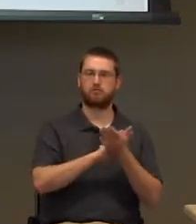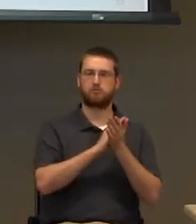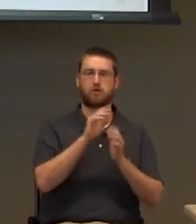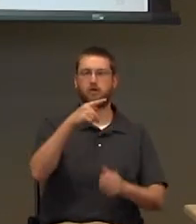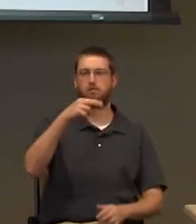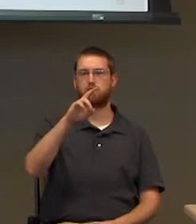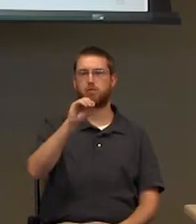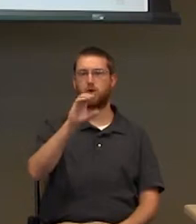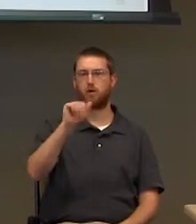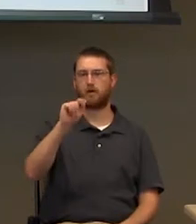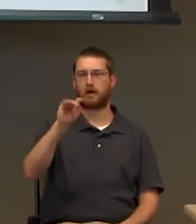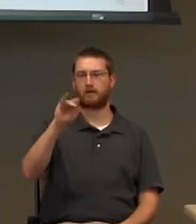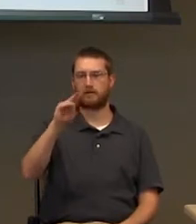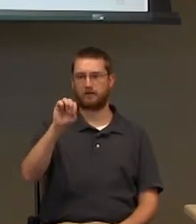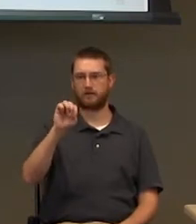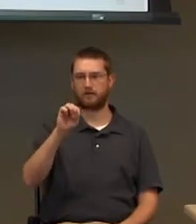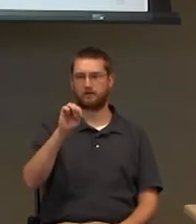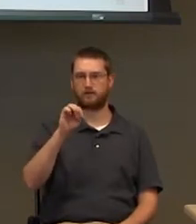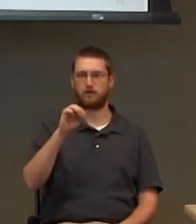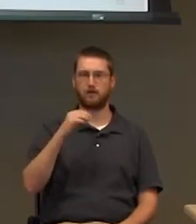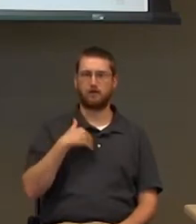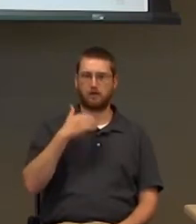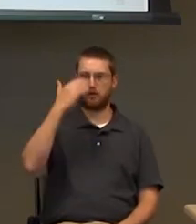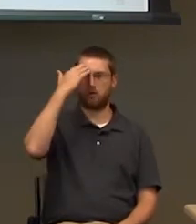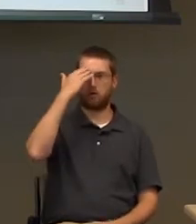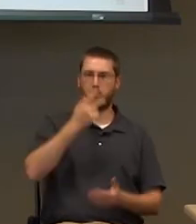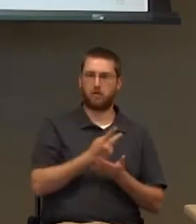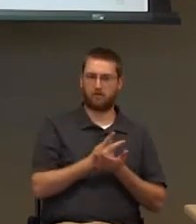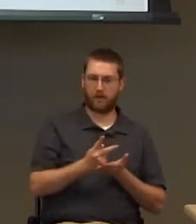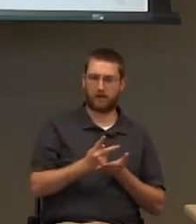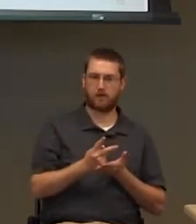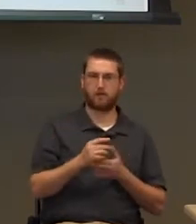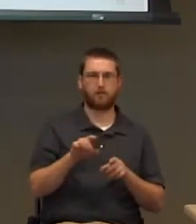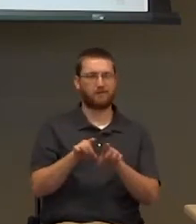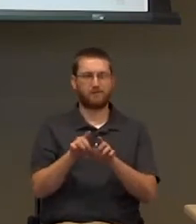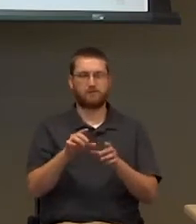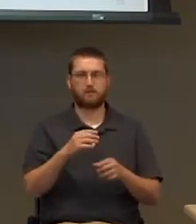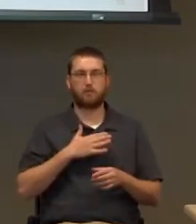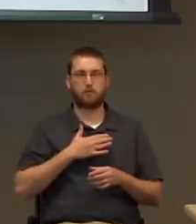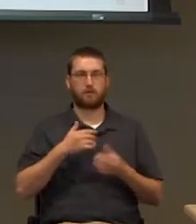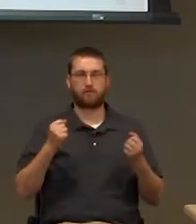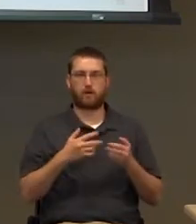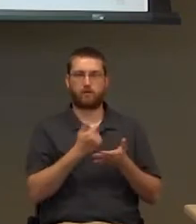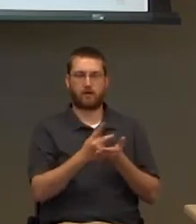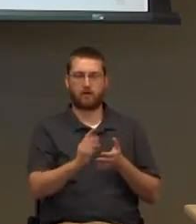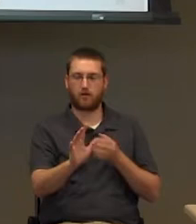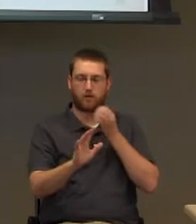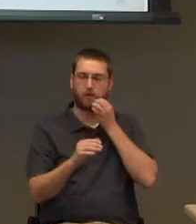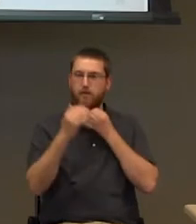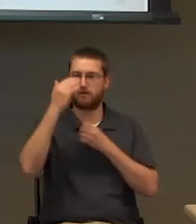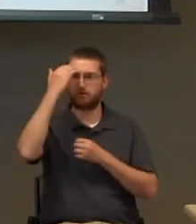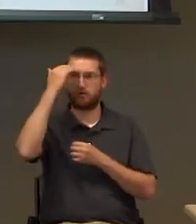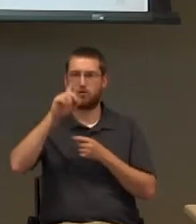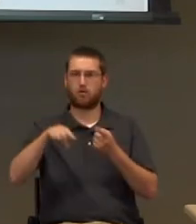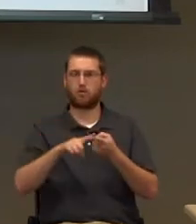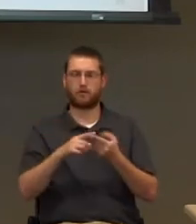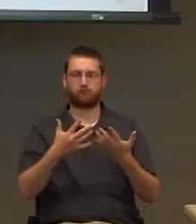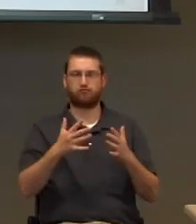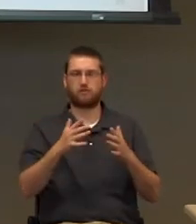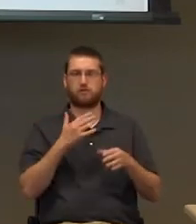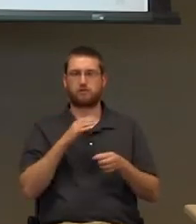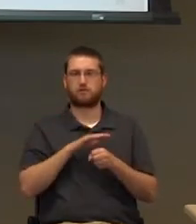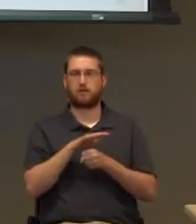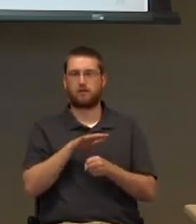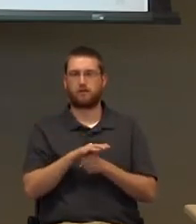of failure, but know when to say uncle. If we're going to go into this other community and say, yeah, that seems like a lot of